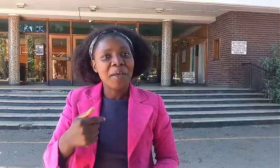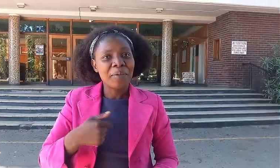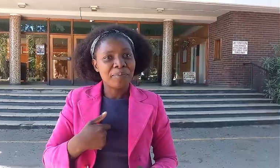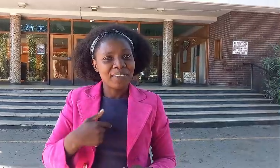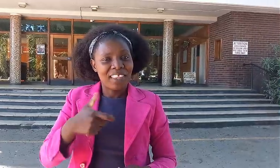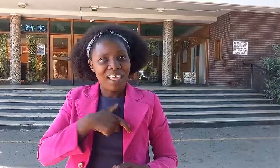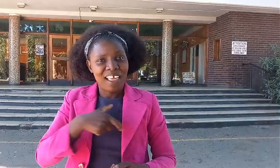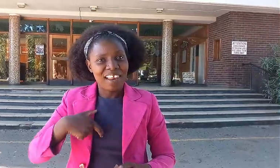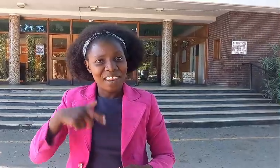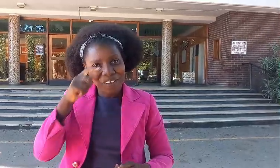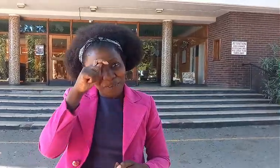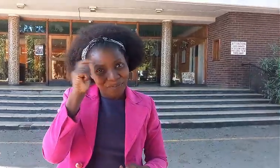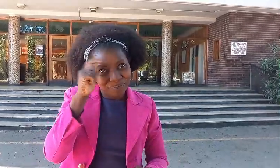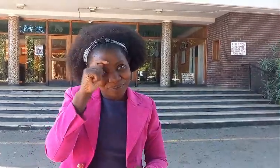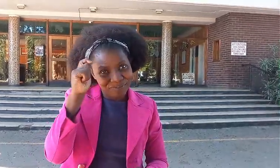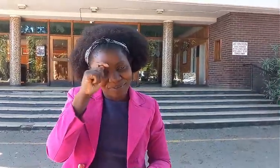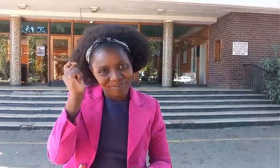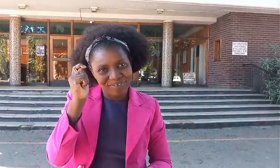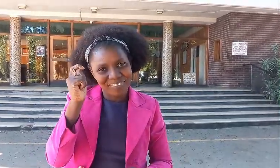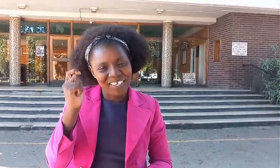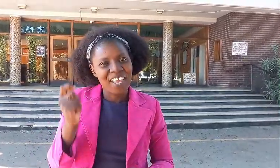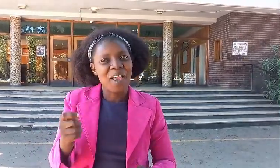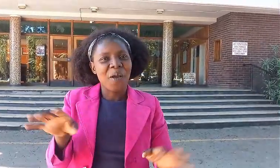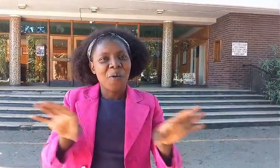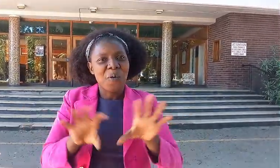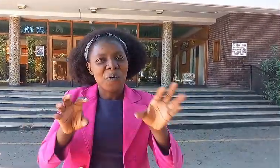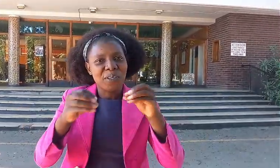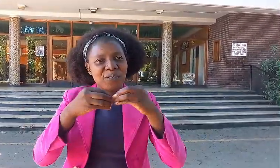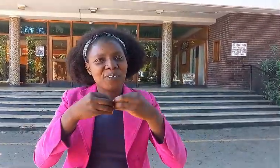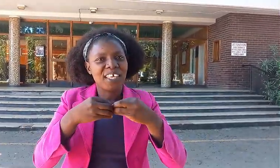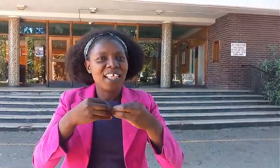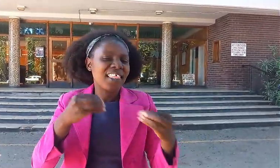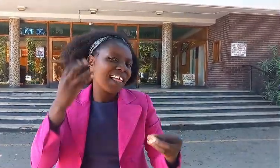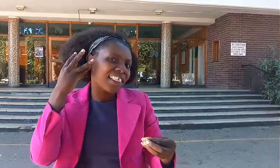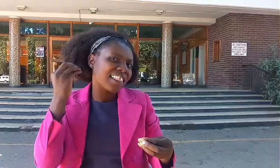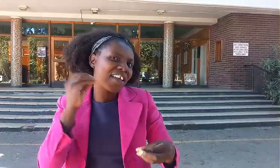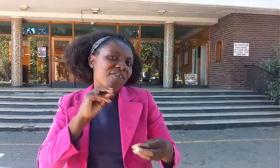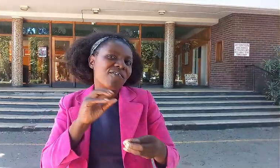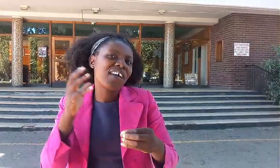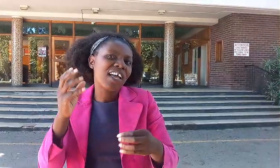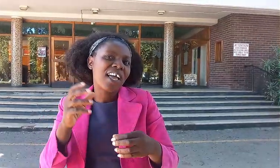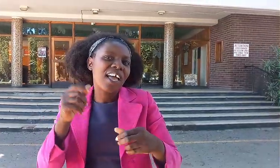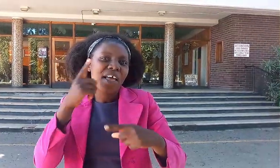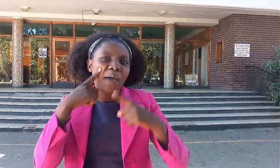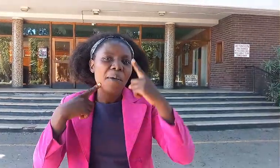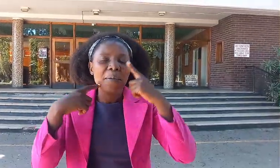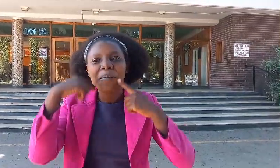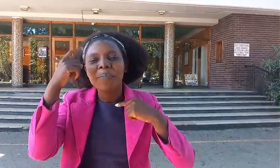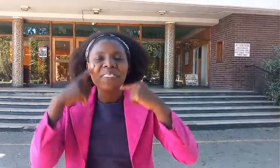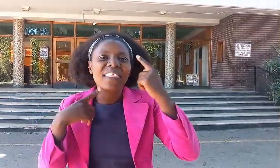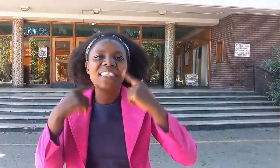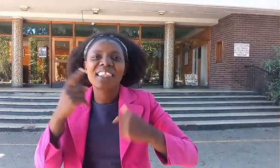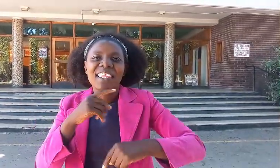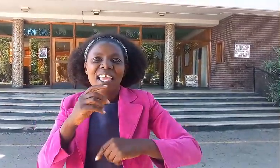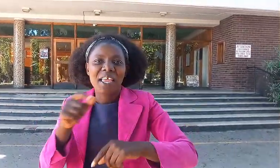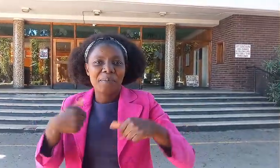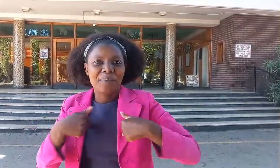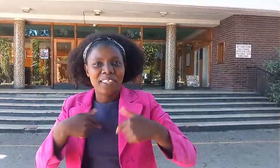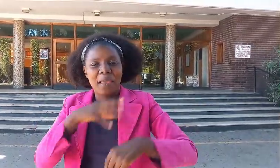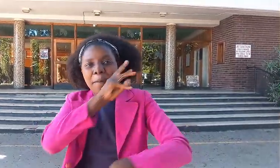are facing. So please come. That is my sign name, Tsungi, and I'm a deaf artist